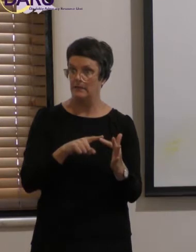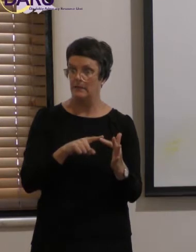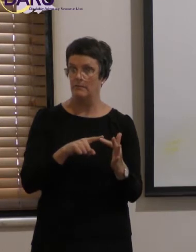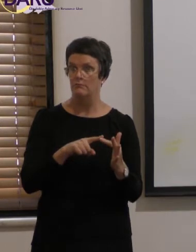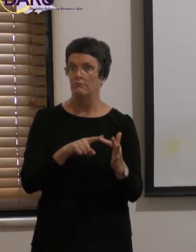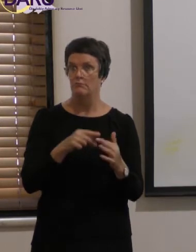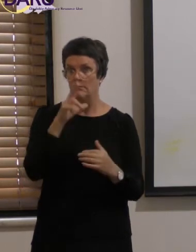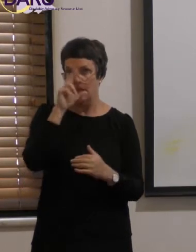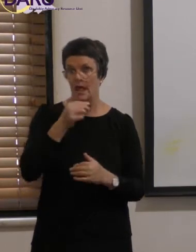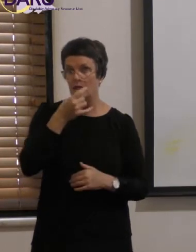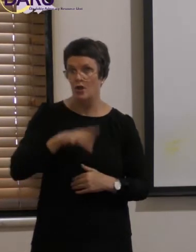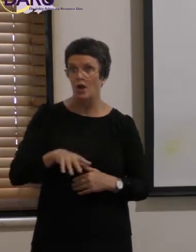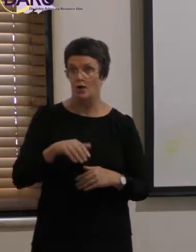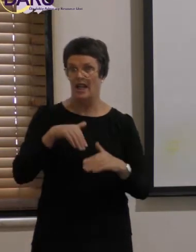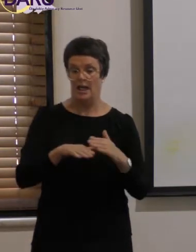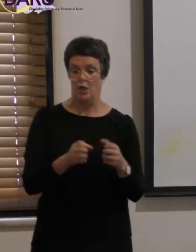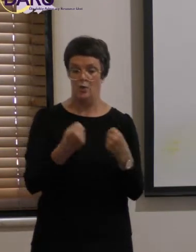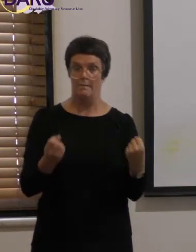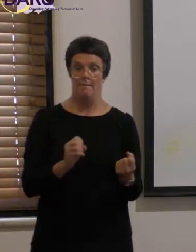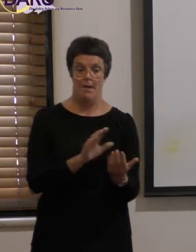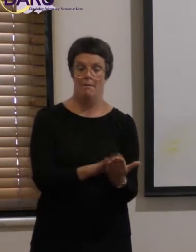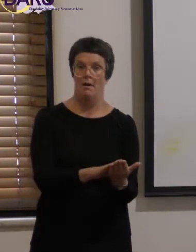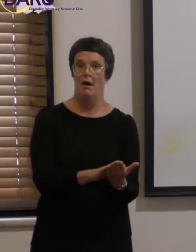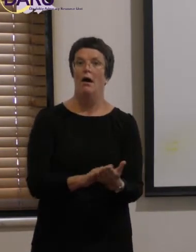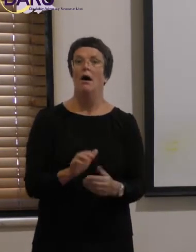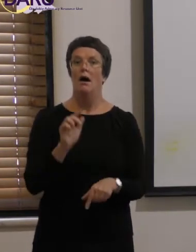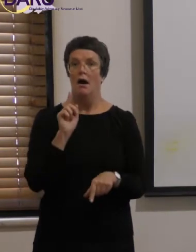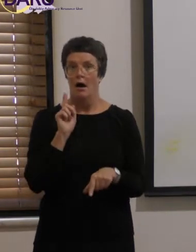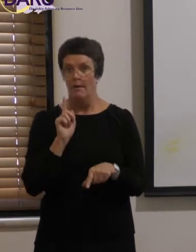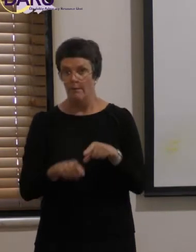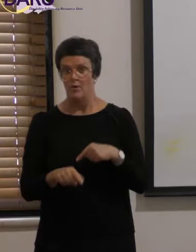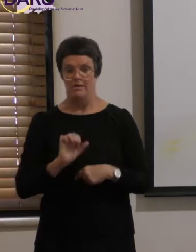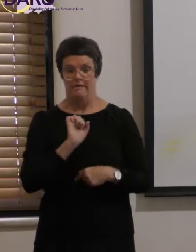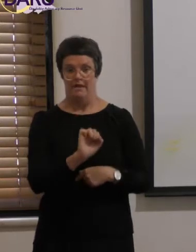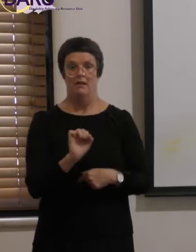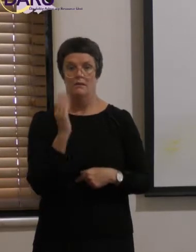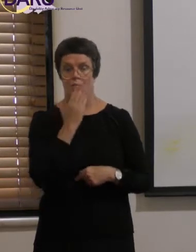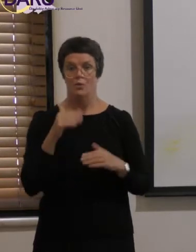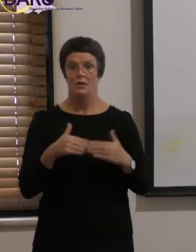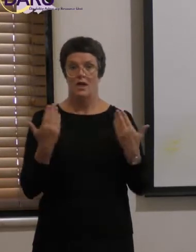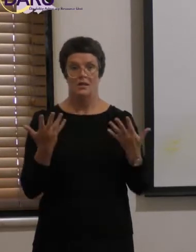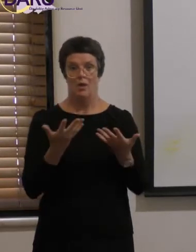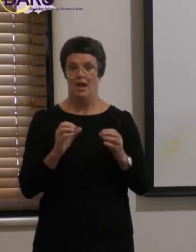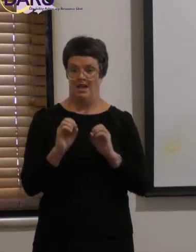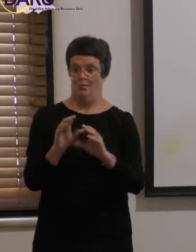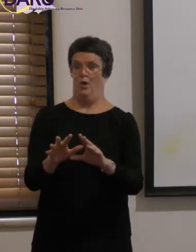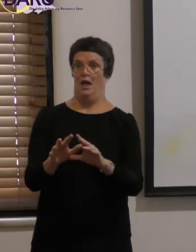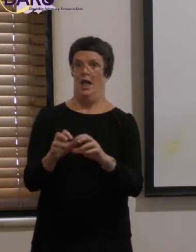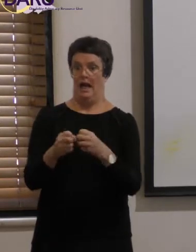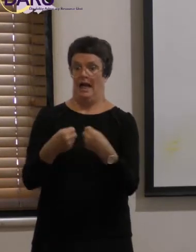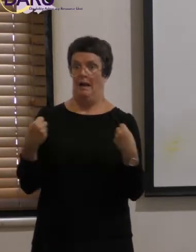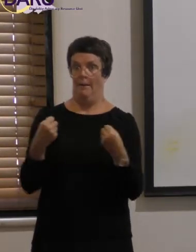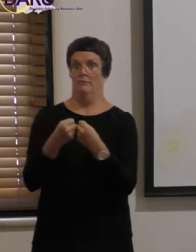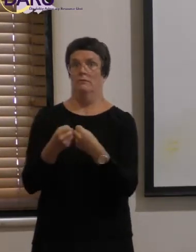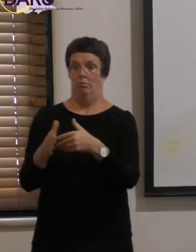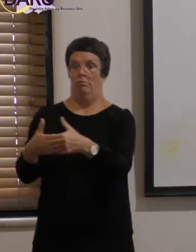kid who'd spent most of his school days in a cupboard in Harvey Bay Primary School. And for the first time ever, I usually